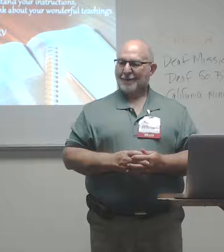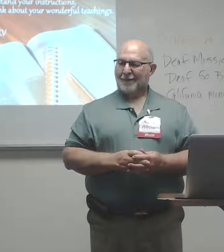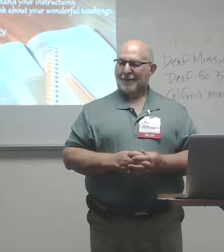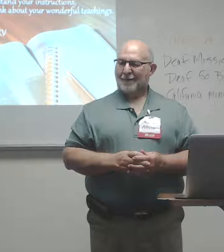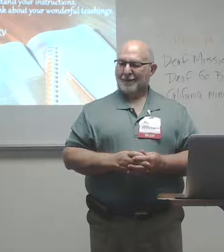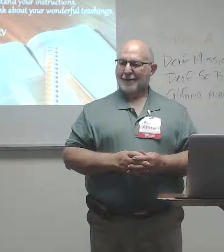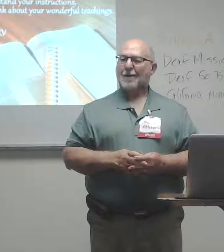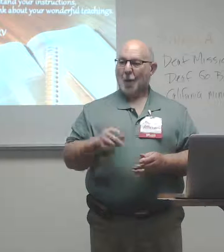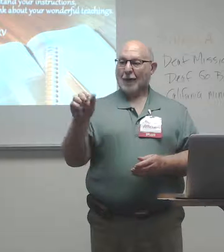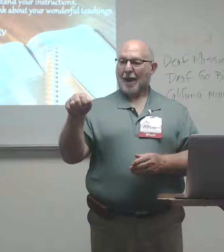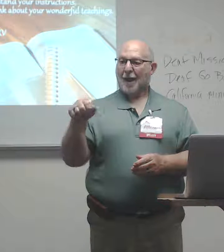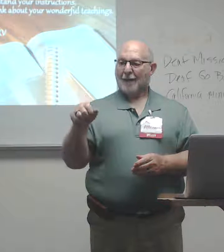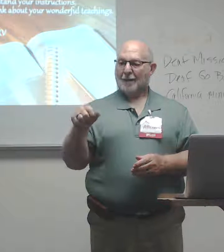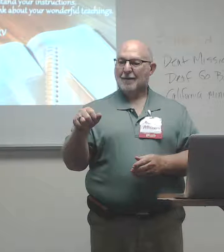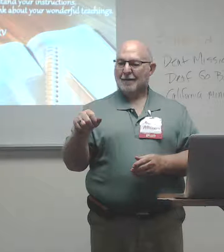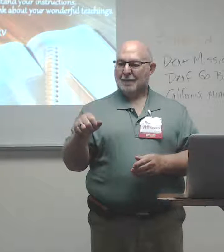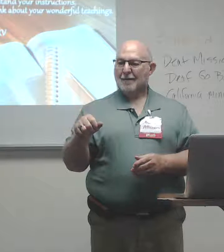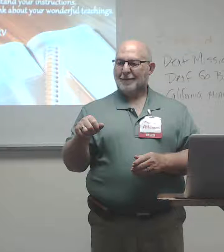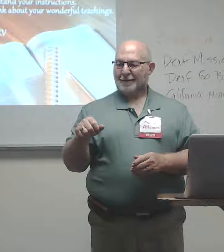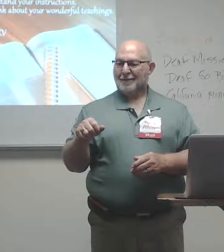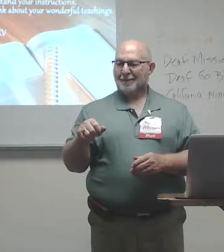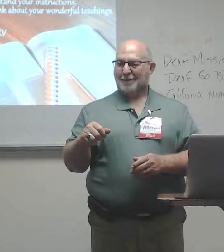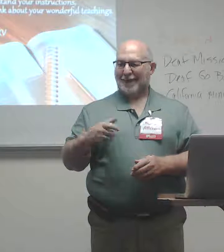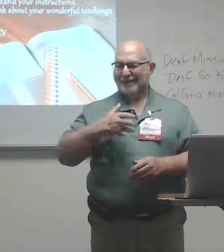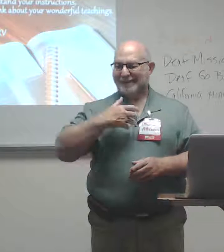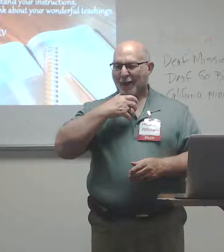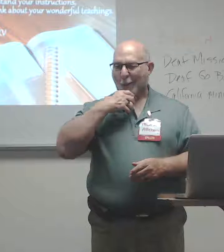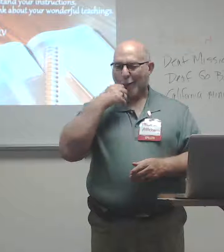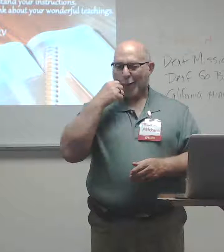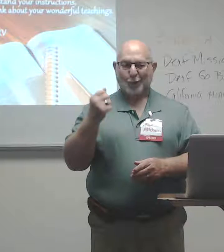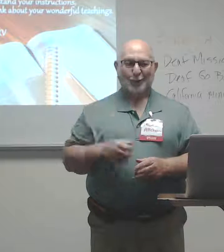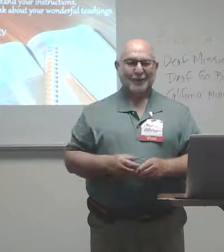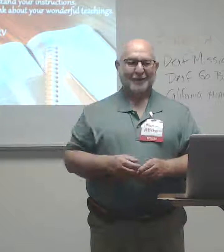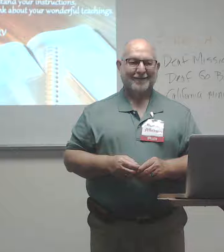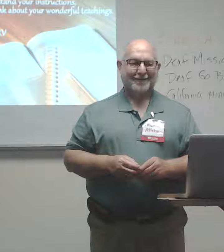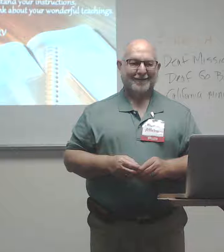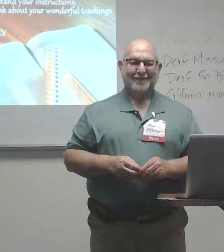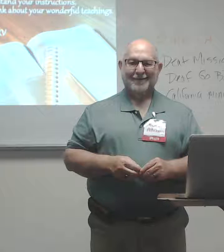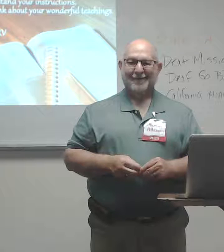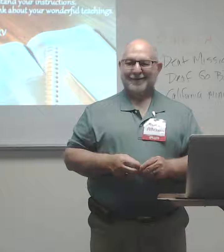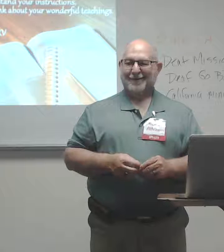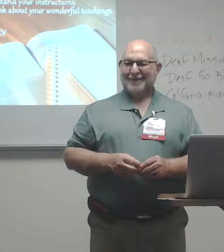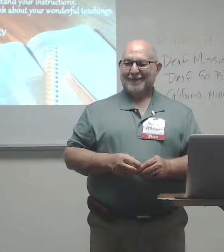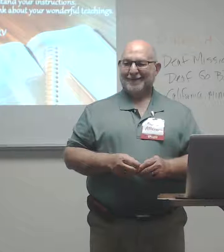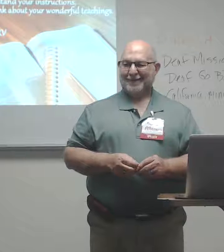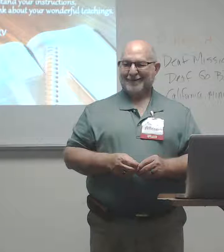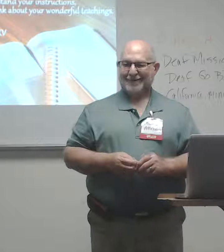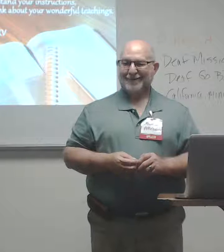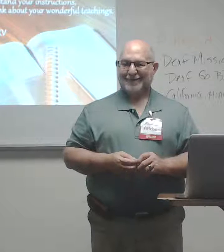Billy Level is a great artist himself. He did a lot for the Deaf Disciple.